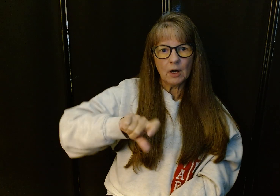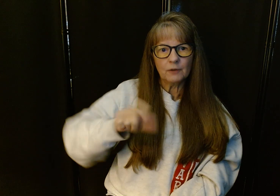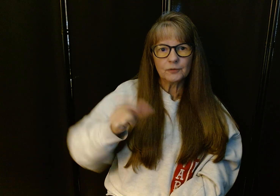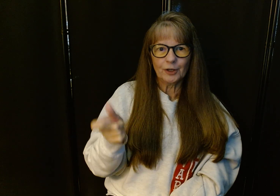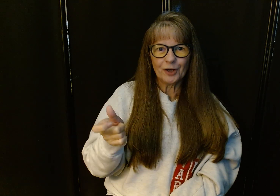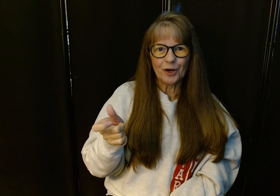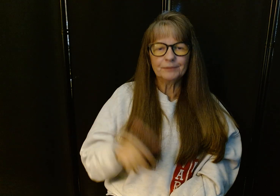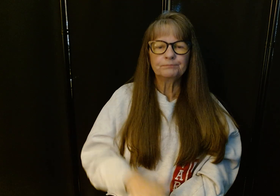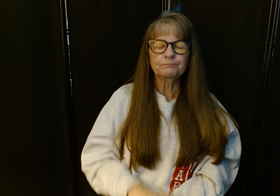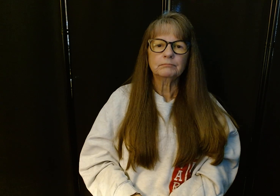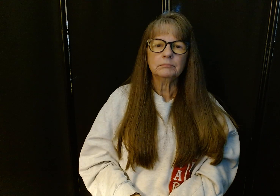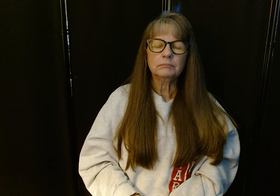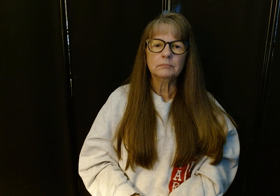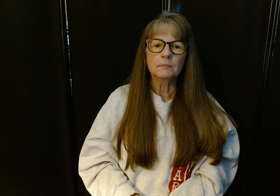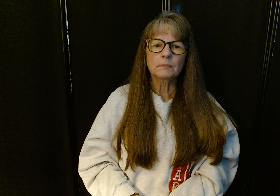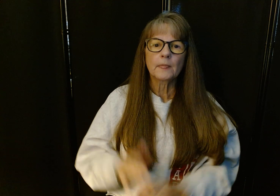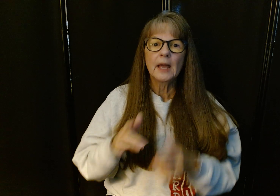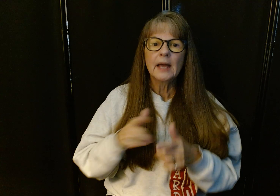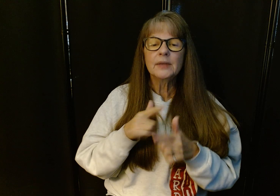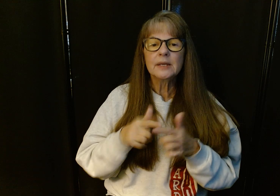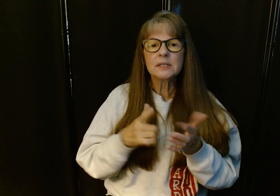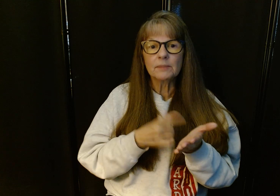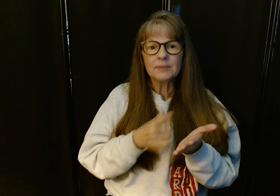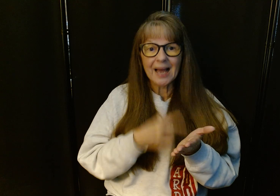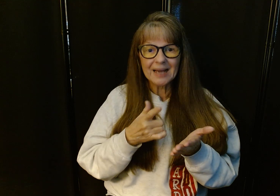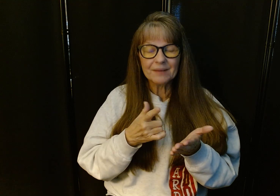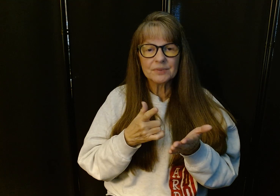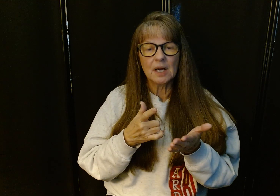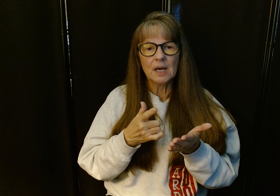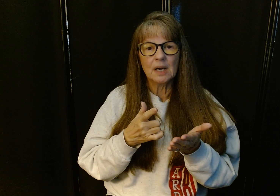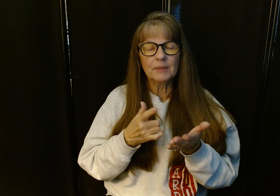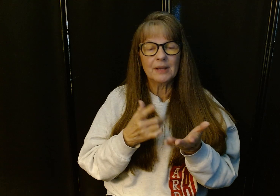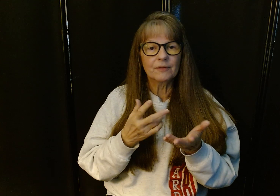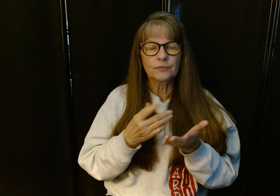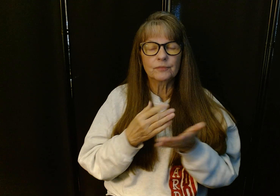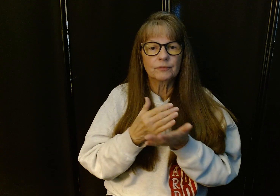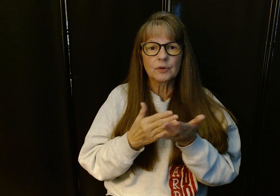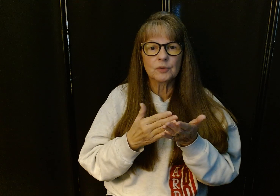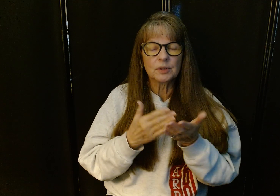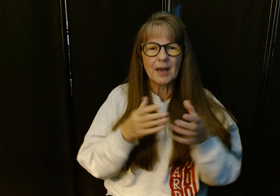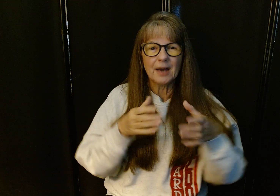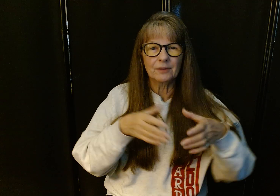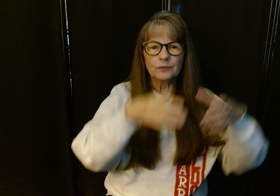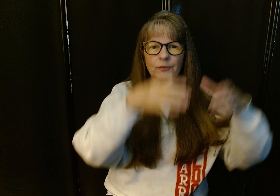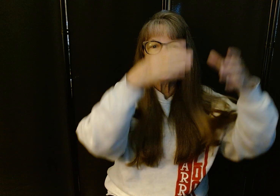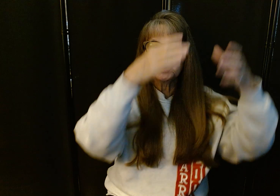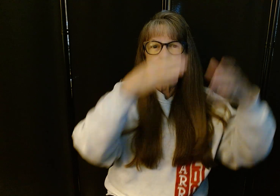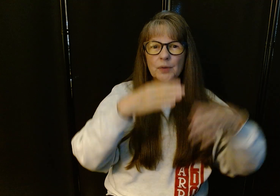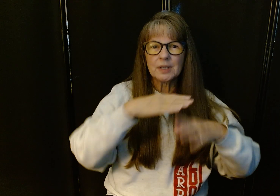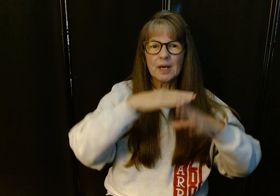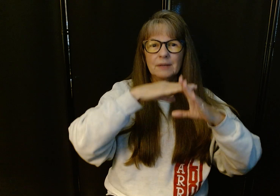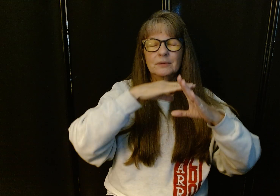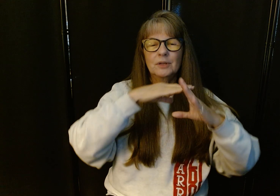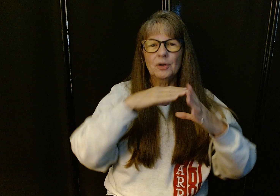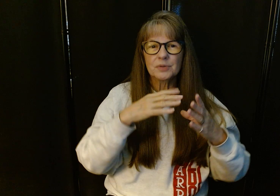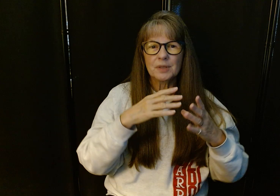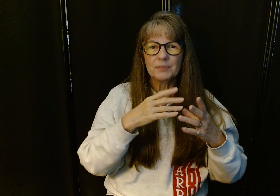turn it on. Then sometimes, if there's some kind of flue that's got, something in